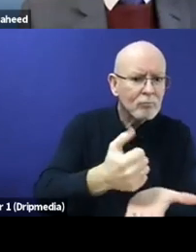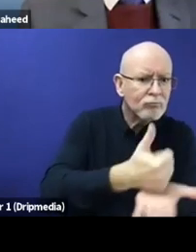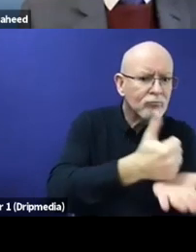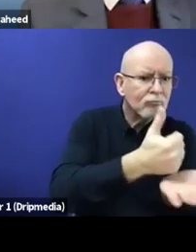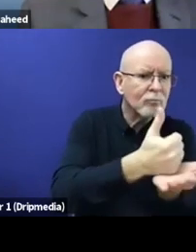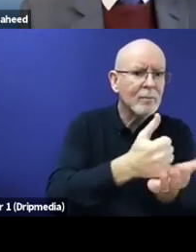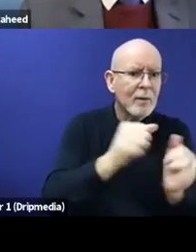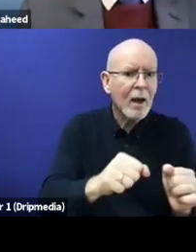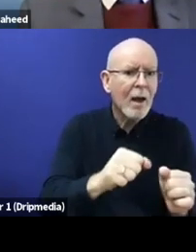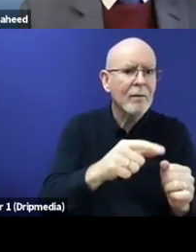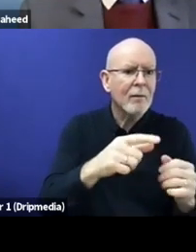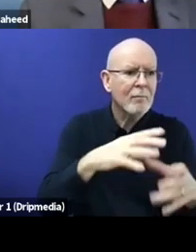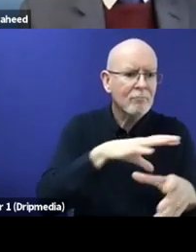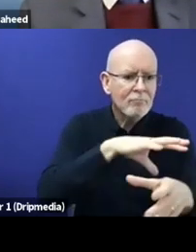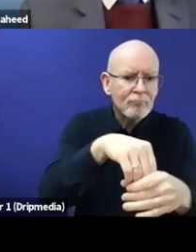to hear.